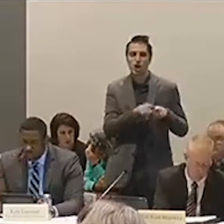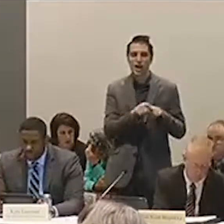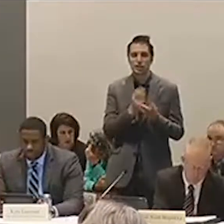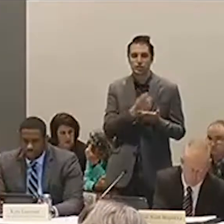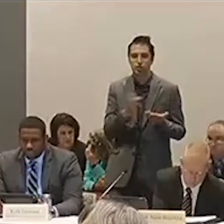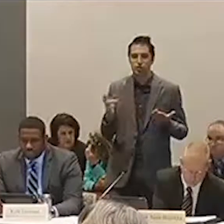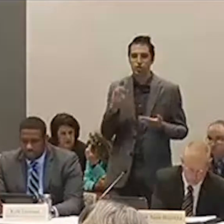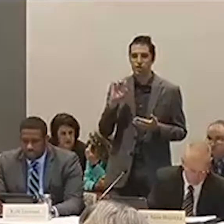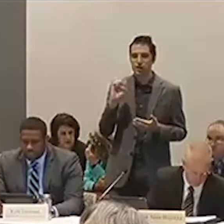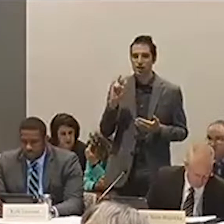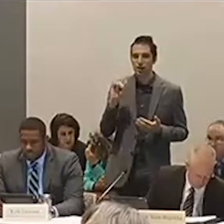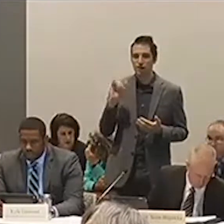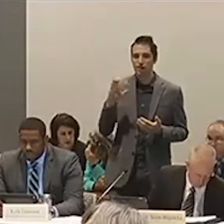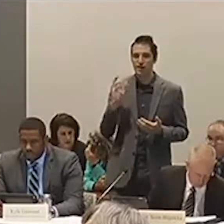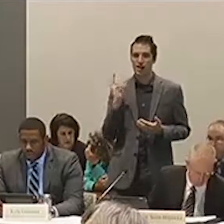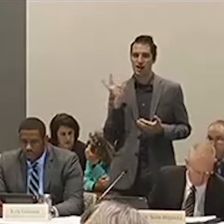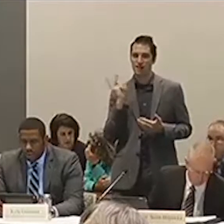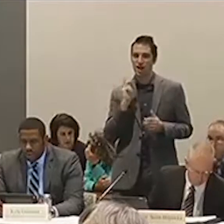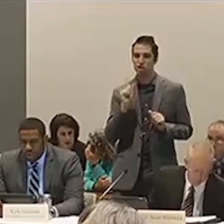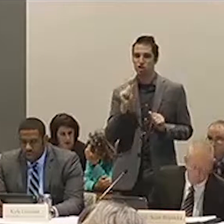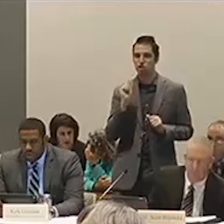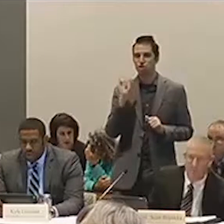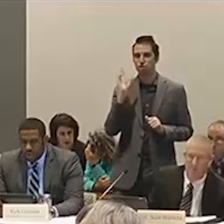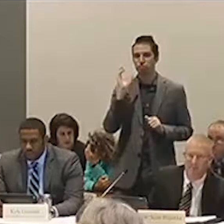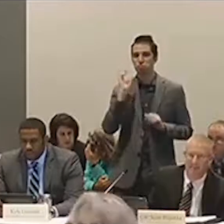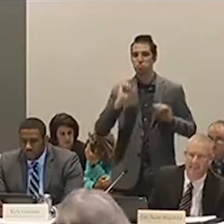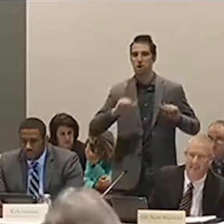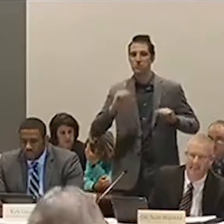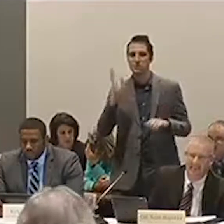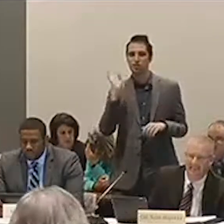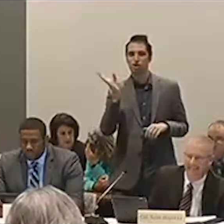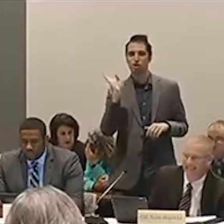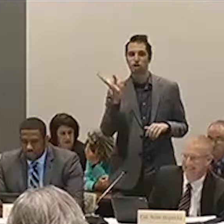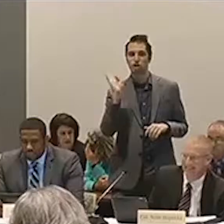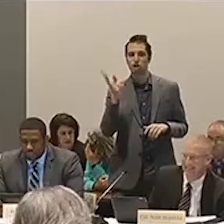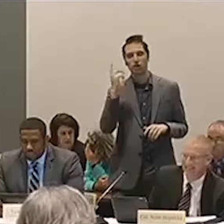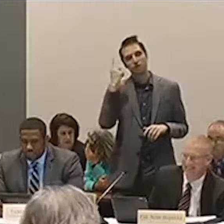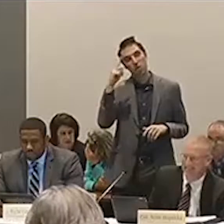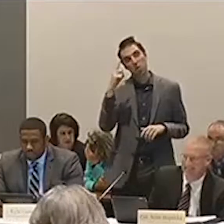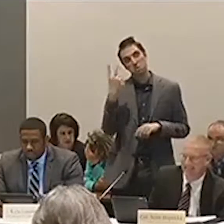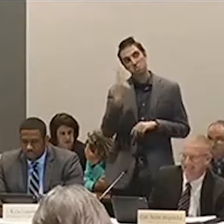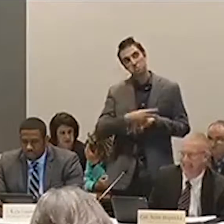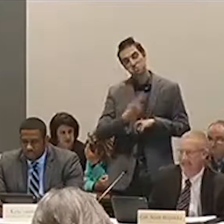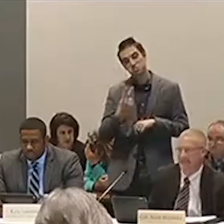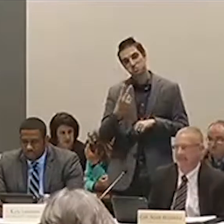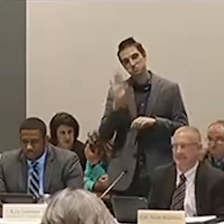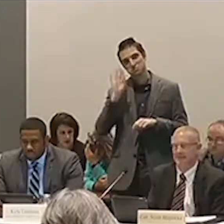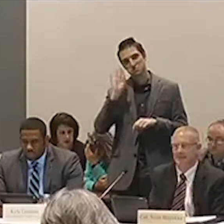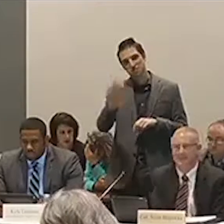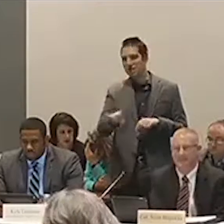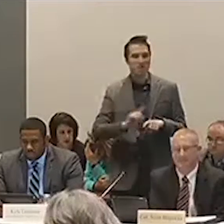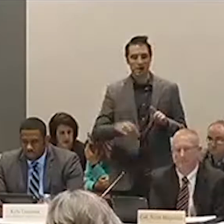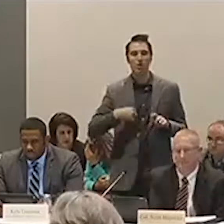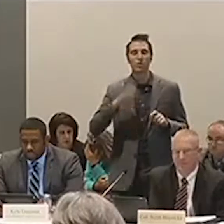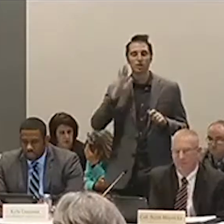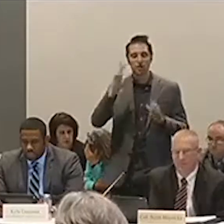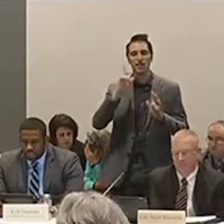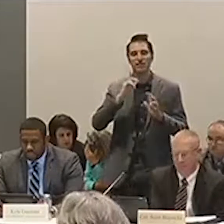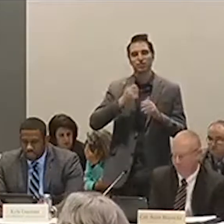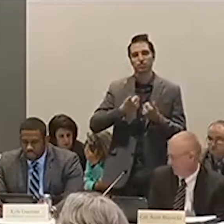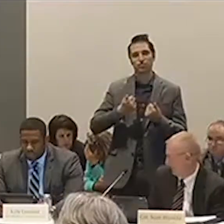and I could probably talk for a couple days, I think. So we're going to try to actually just hit some high points and then take